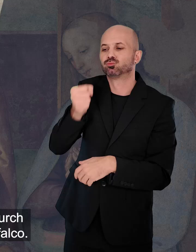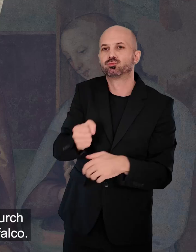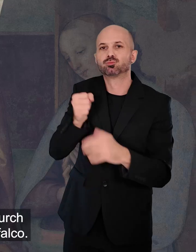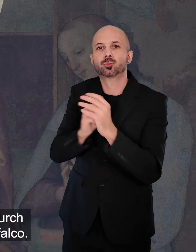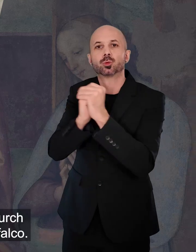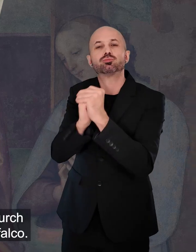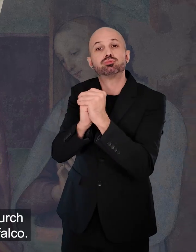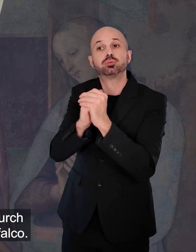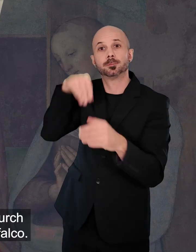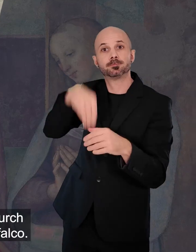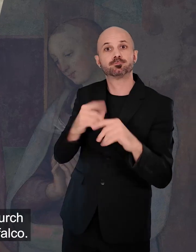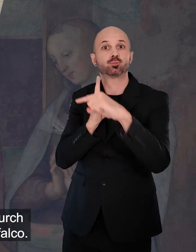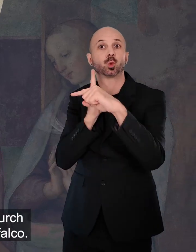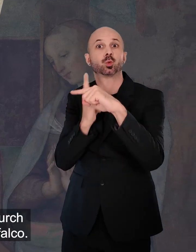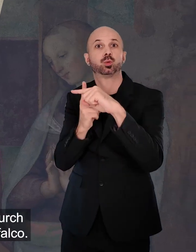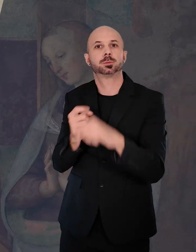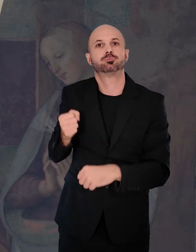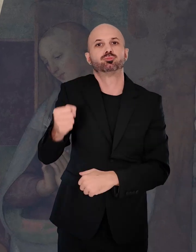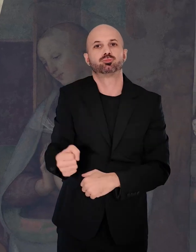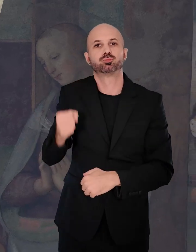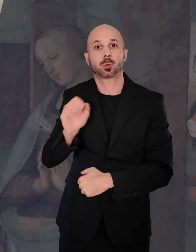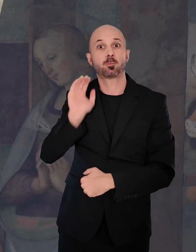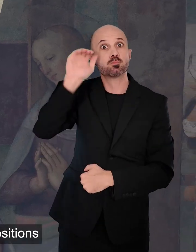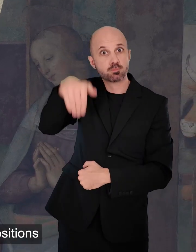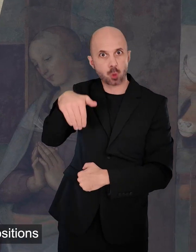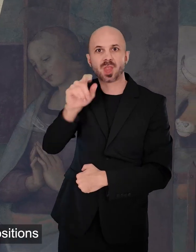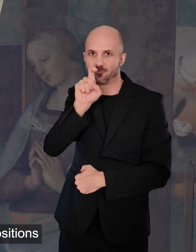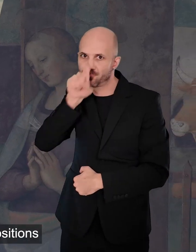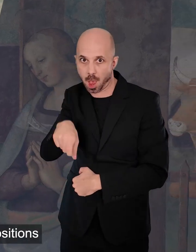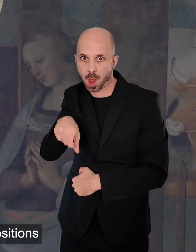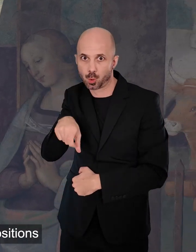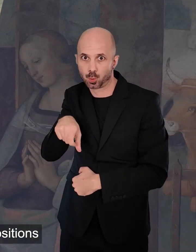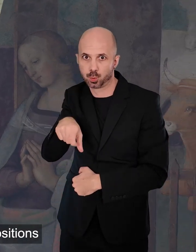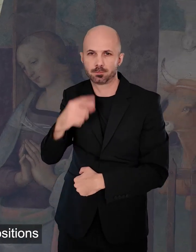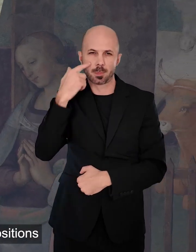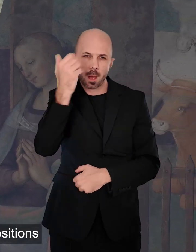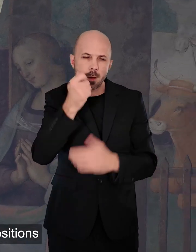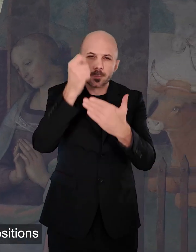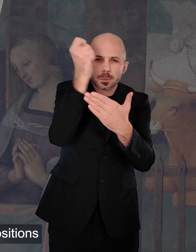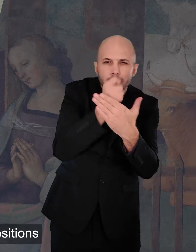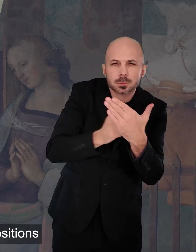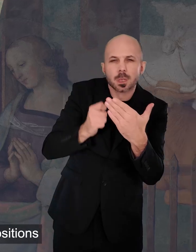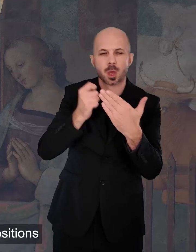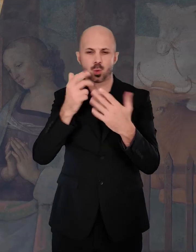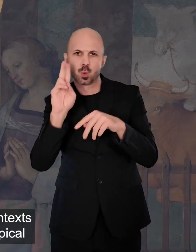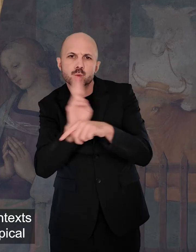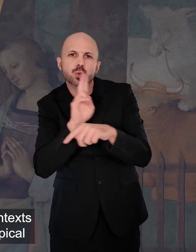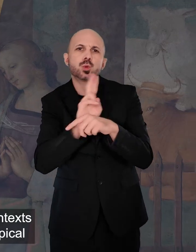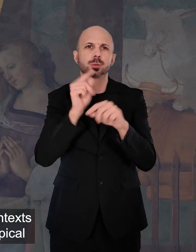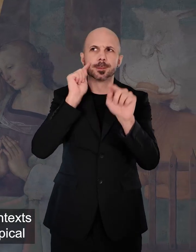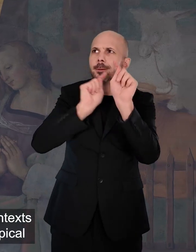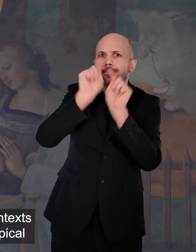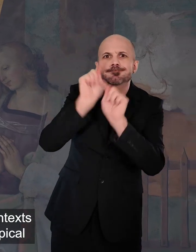Church of San Francesco in Montefalco. This means of reusing compositions